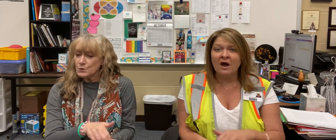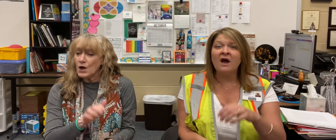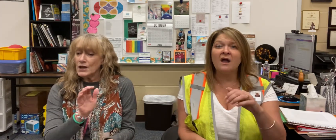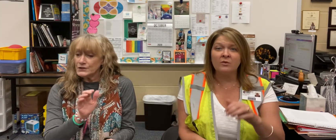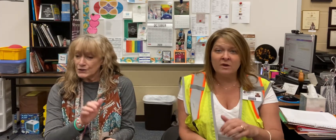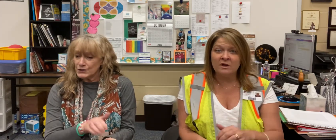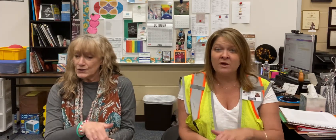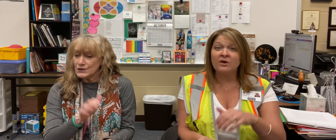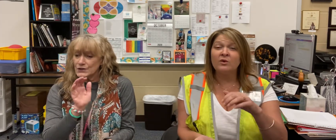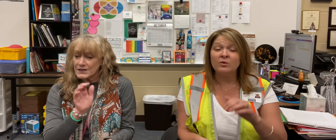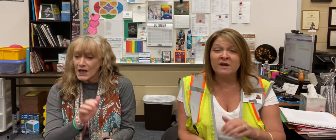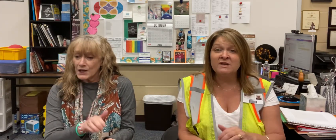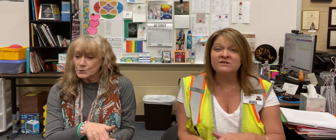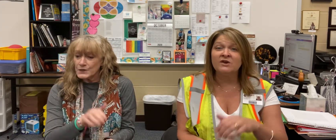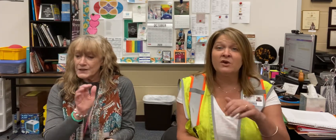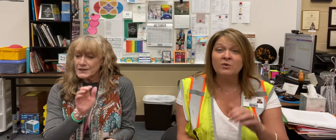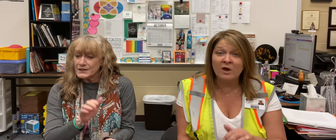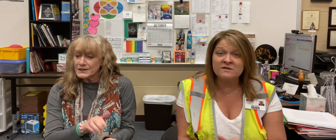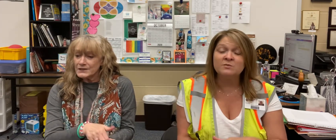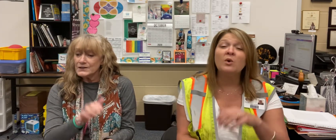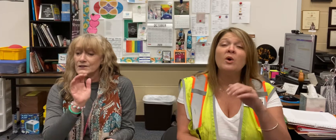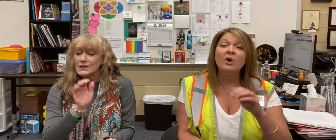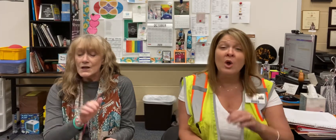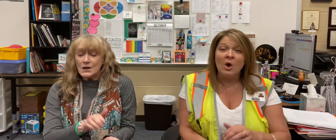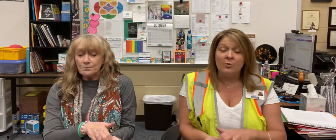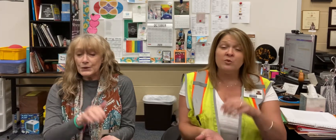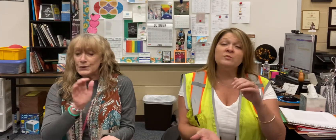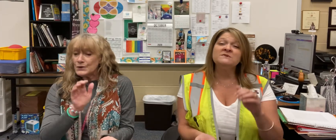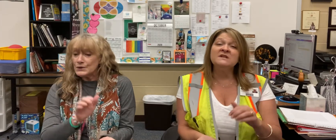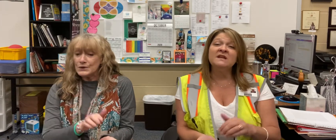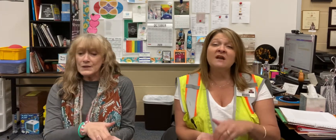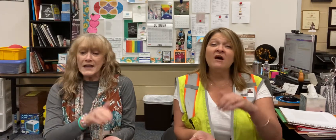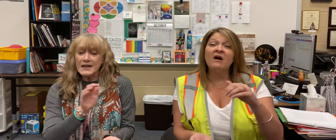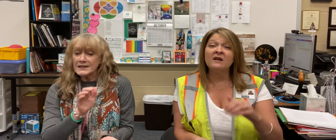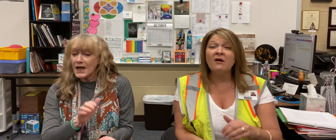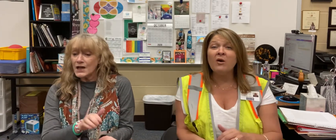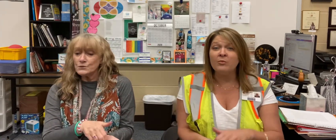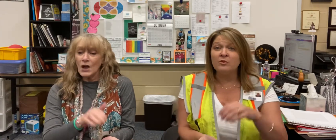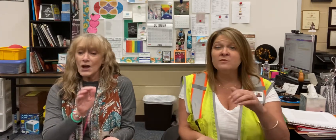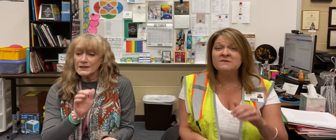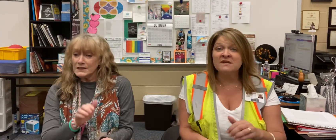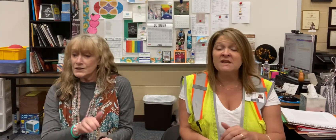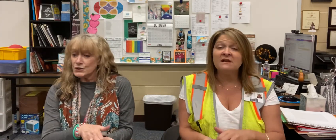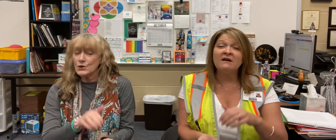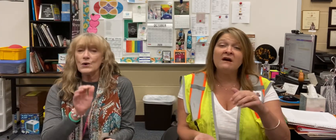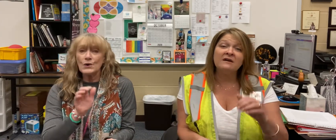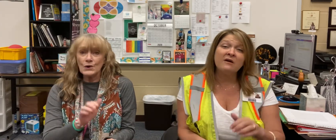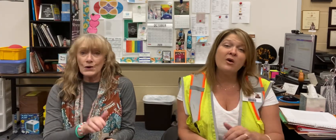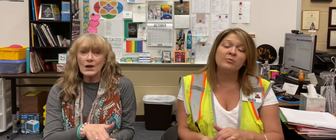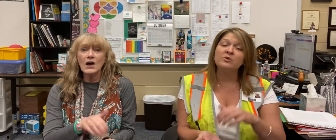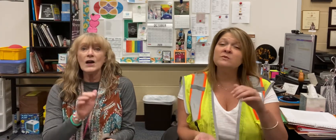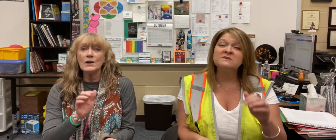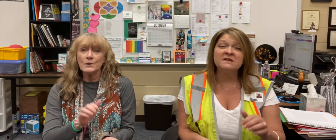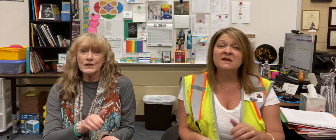I will return once more. Blue lake and rocky shore, I